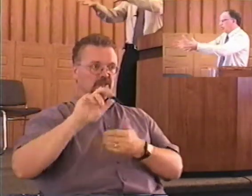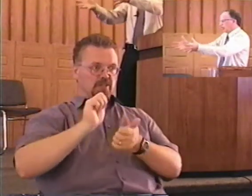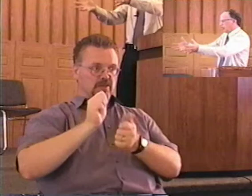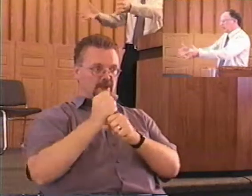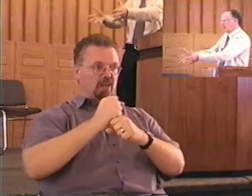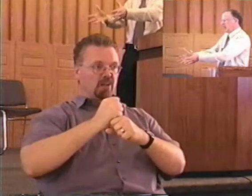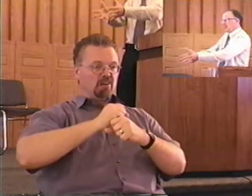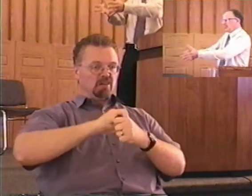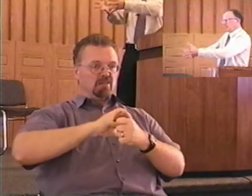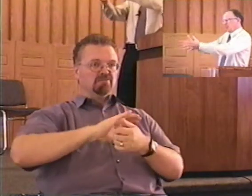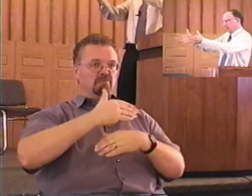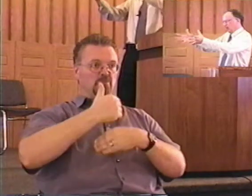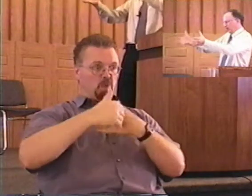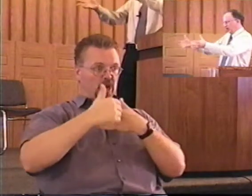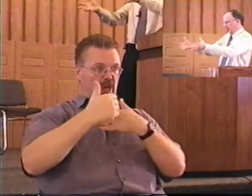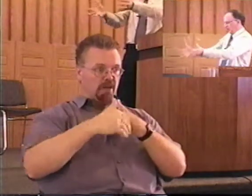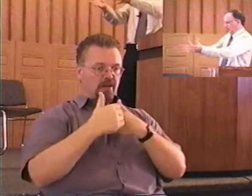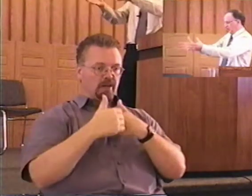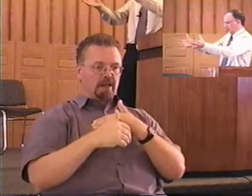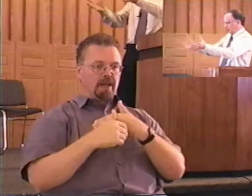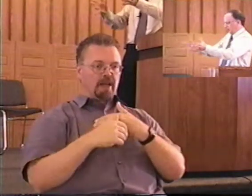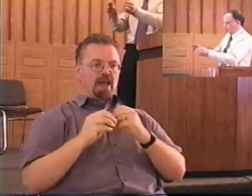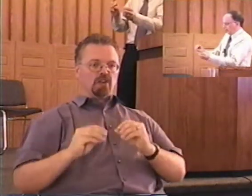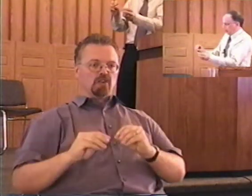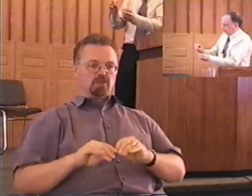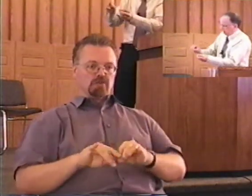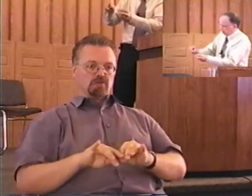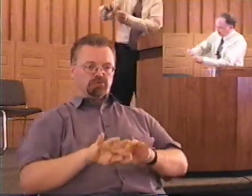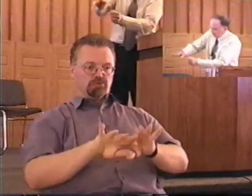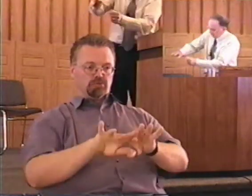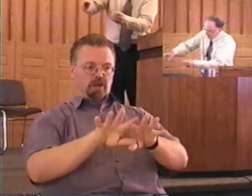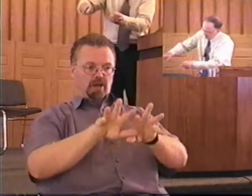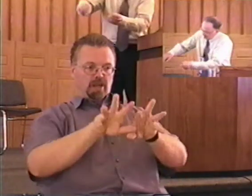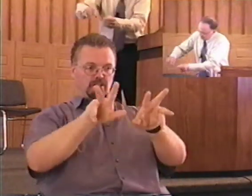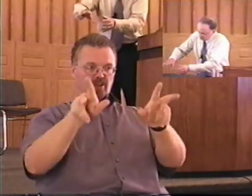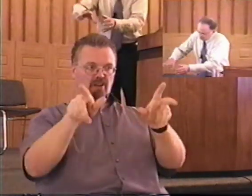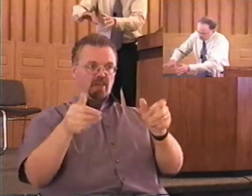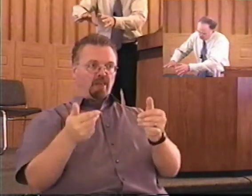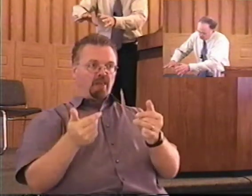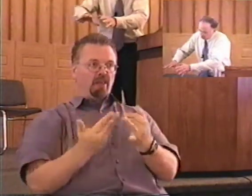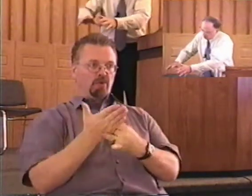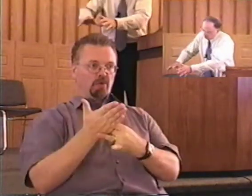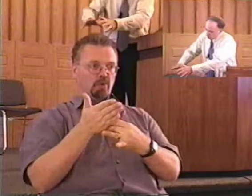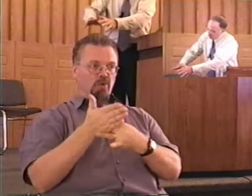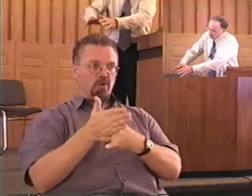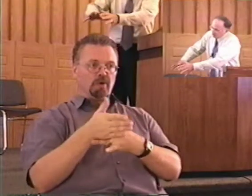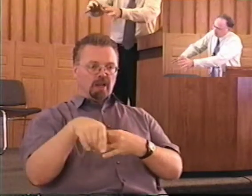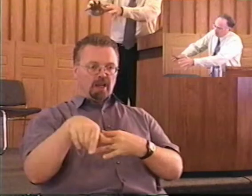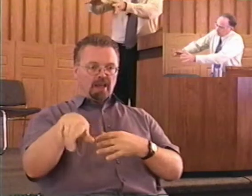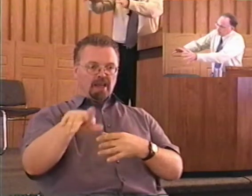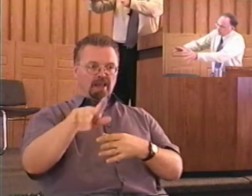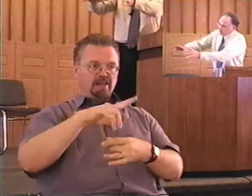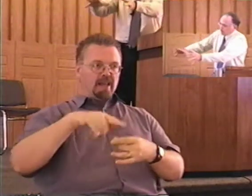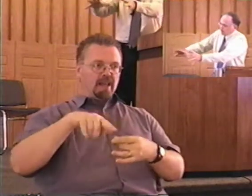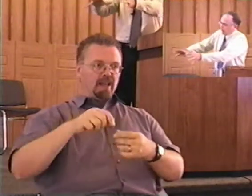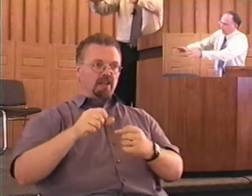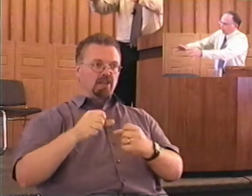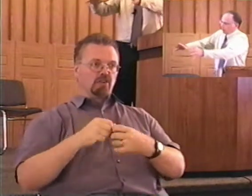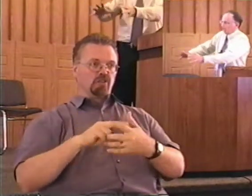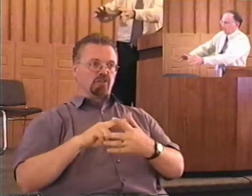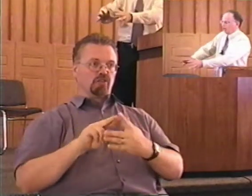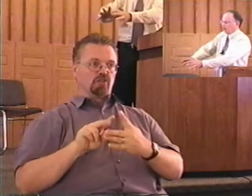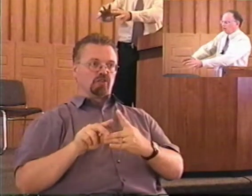it overtakes the thing that it's in. You put a little bit in some dough, and it begins